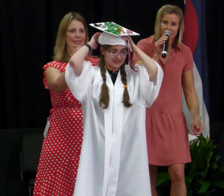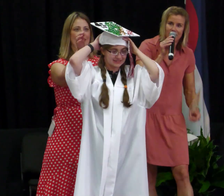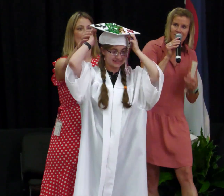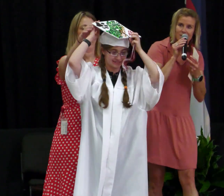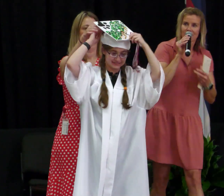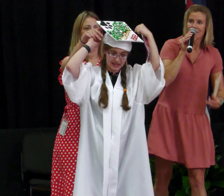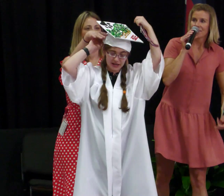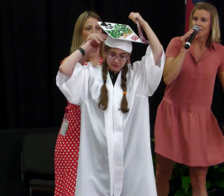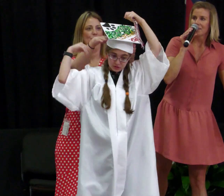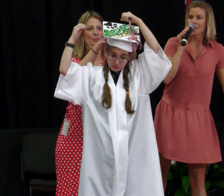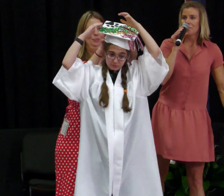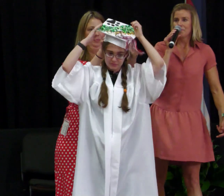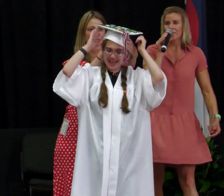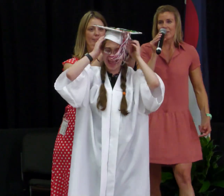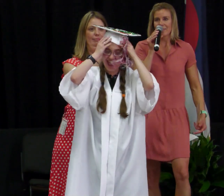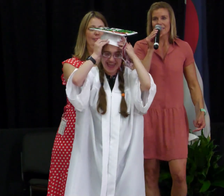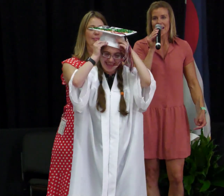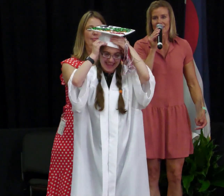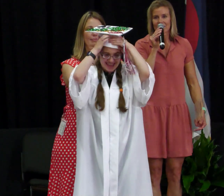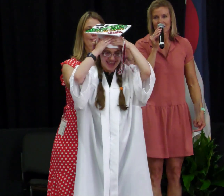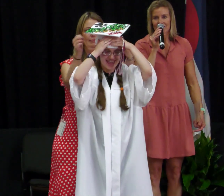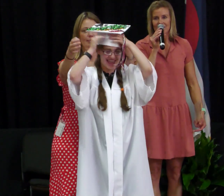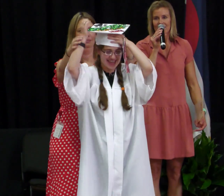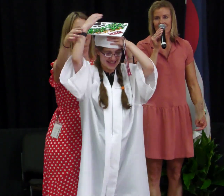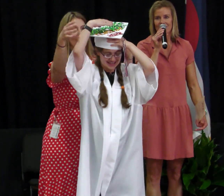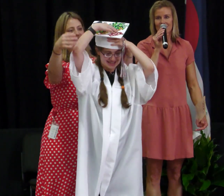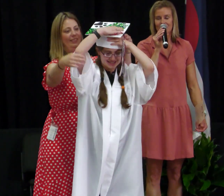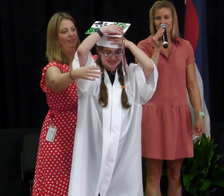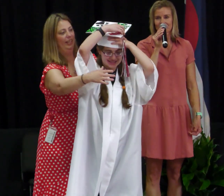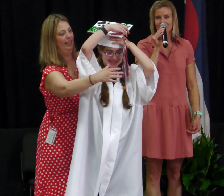cool Moving her tassel